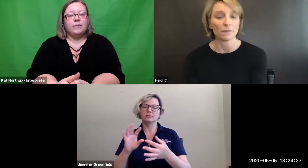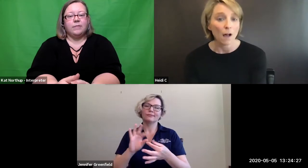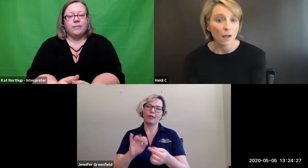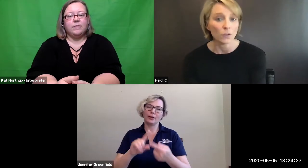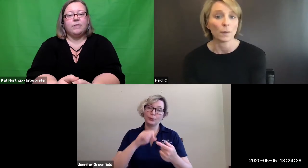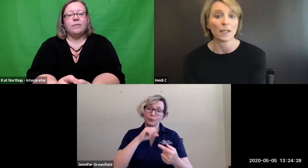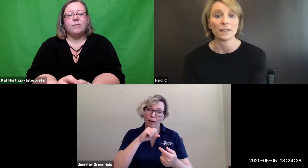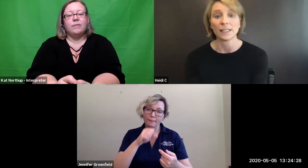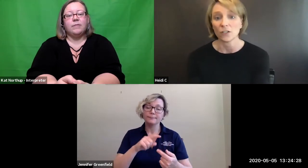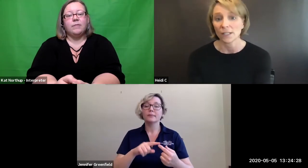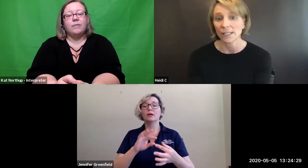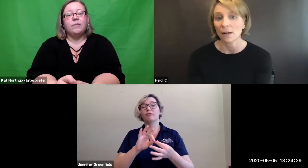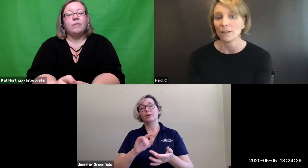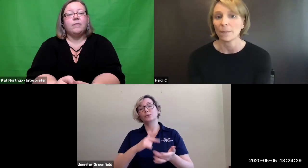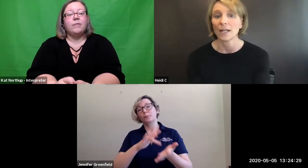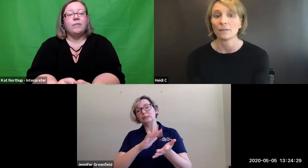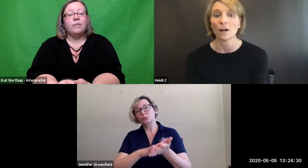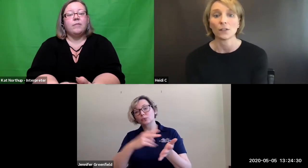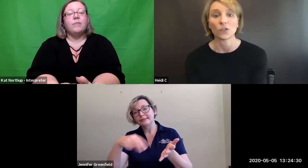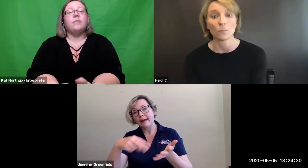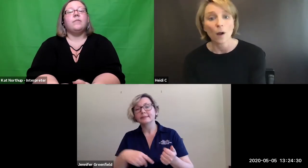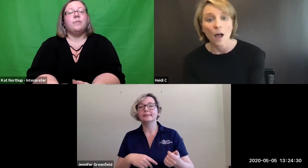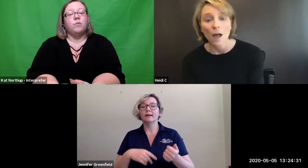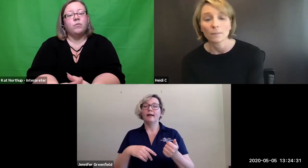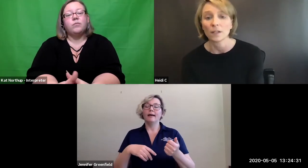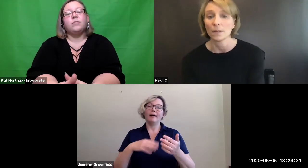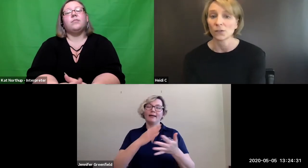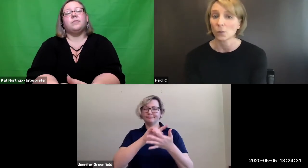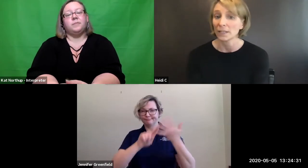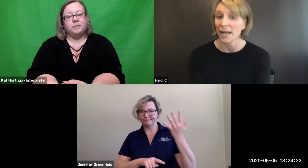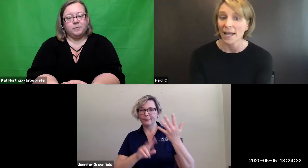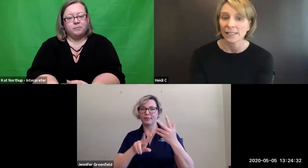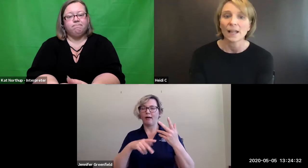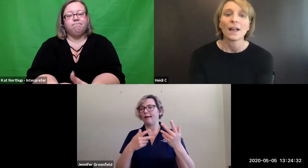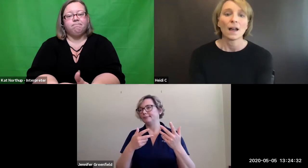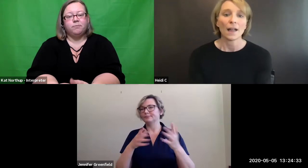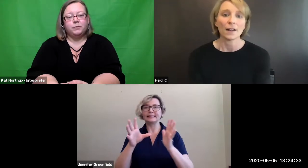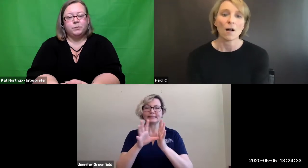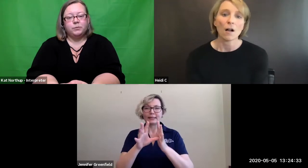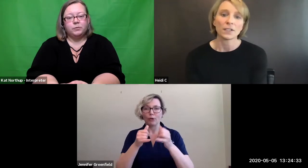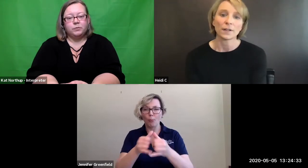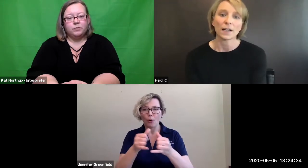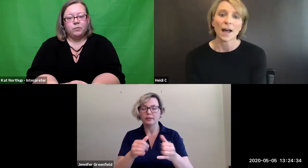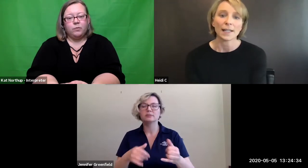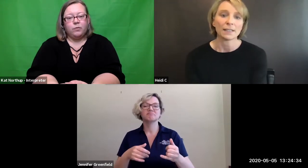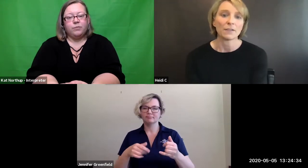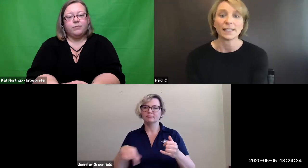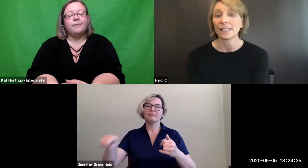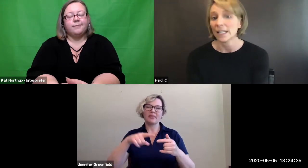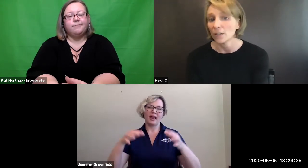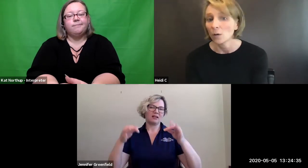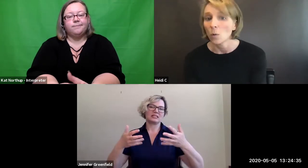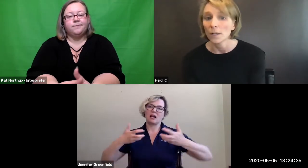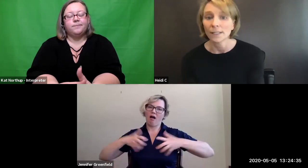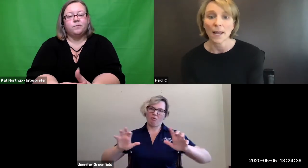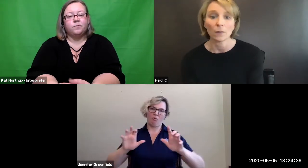very involved with the decisions that we've made in regards to prom, to the middle school dance, and all different kinds of events, the